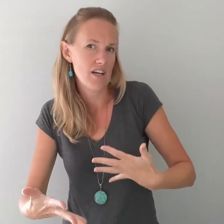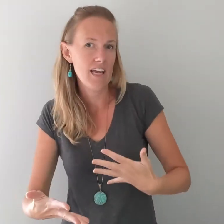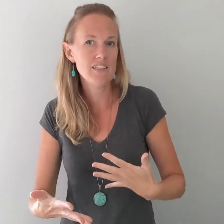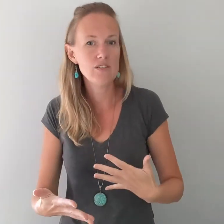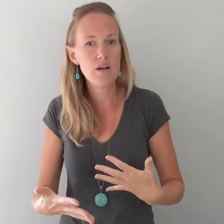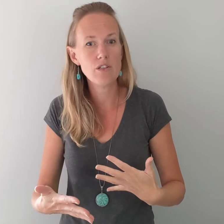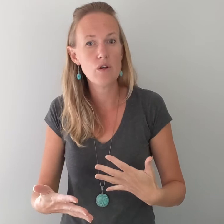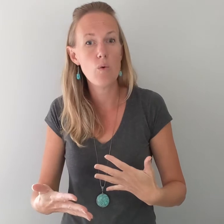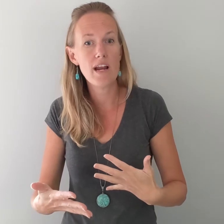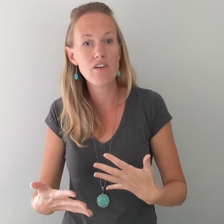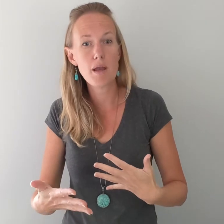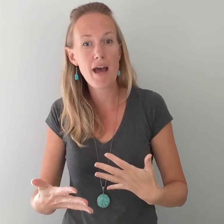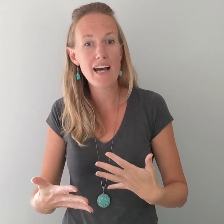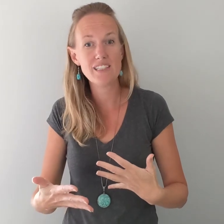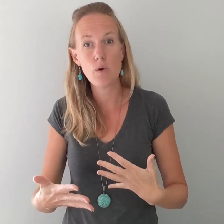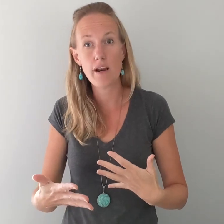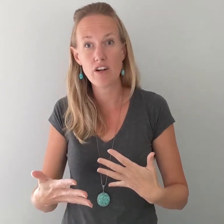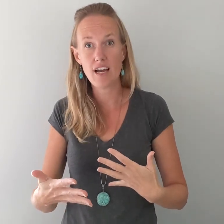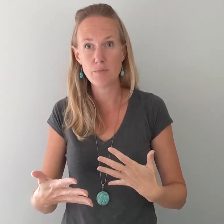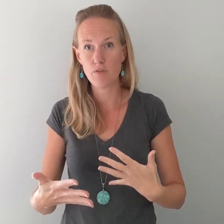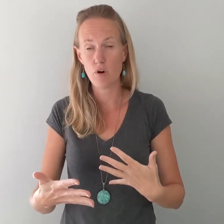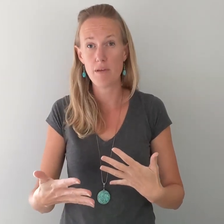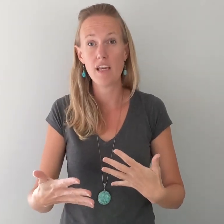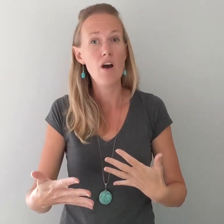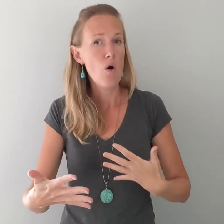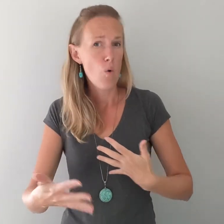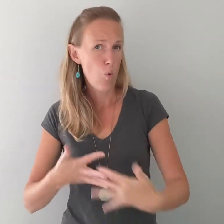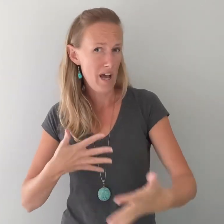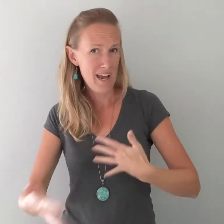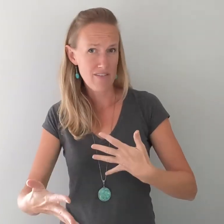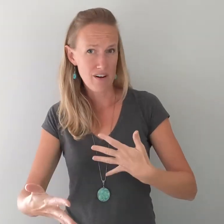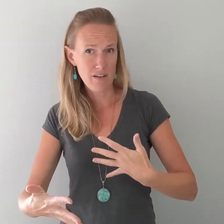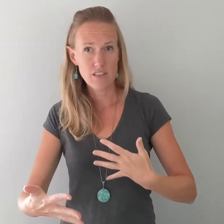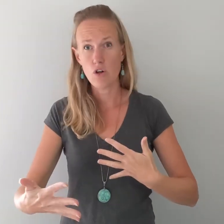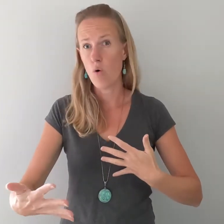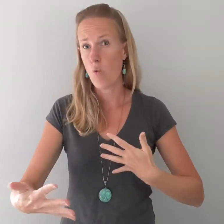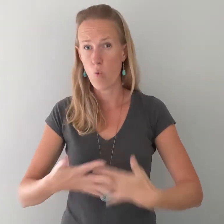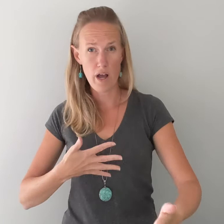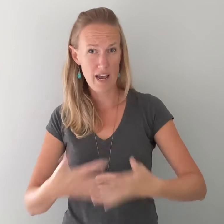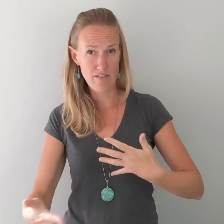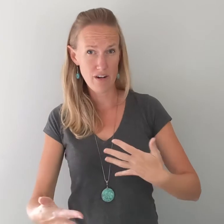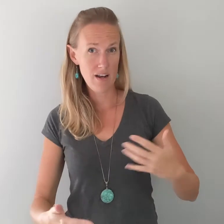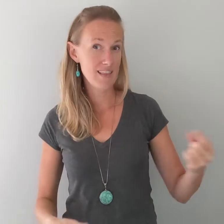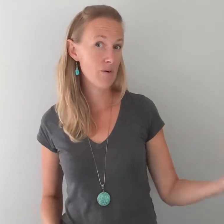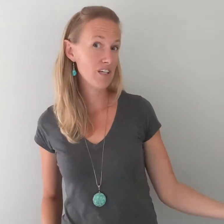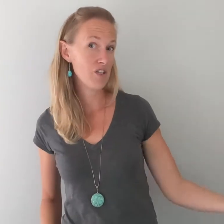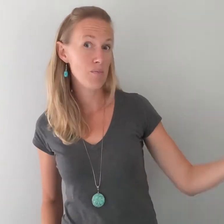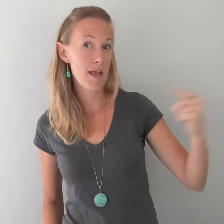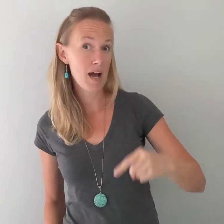okay? So now we're doing whatever may pass and whatever lies before me. Whatever, so whatever, and then we're gonna do may